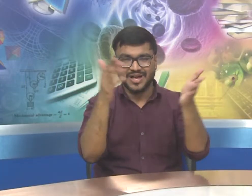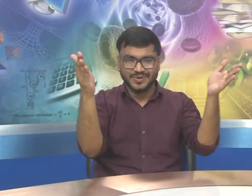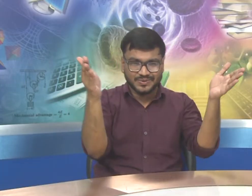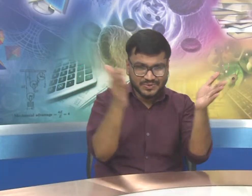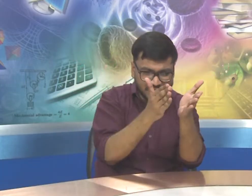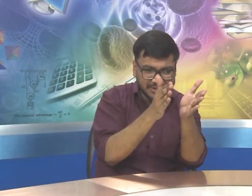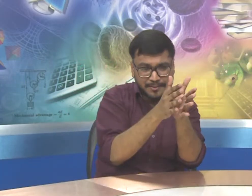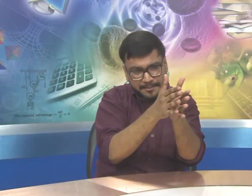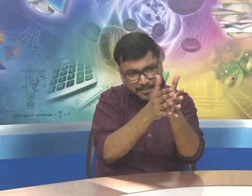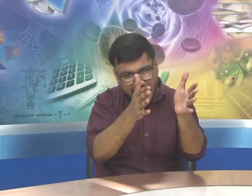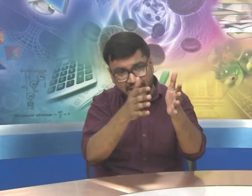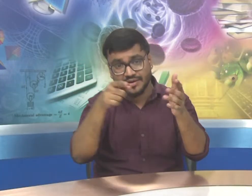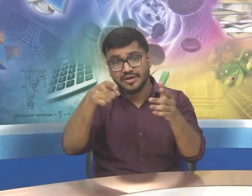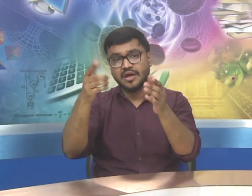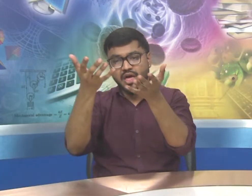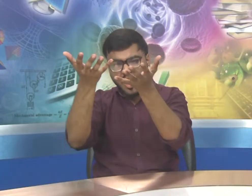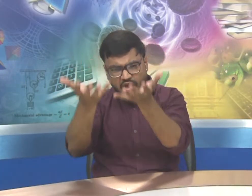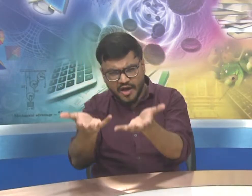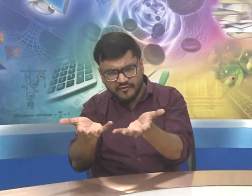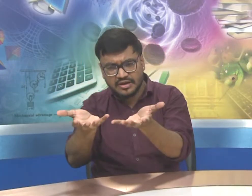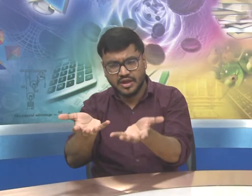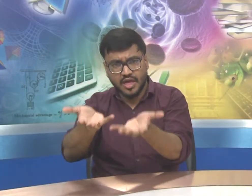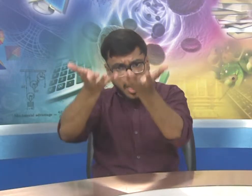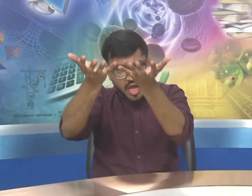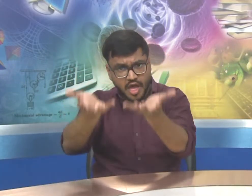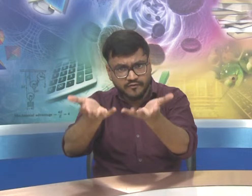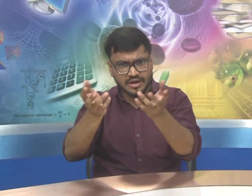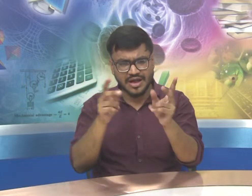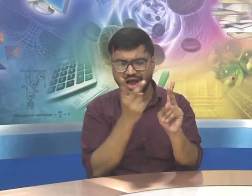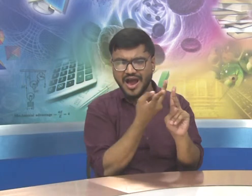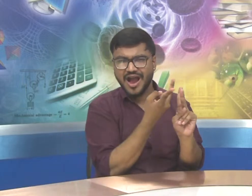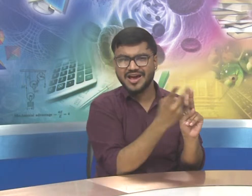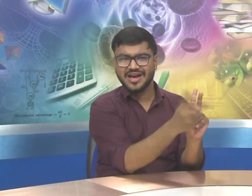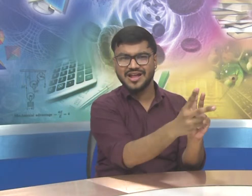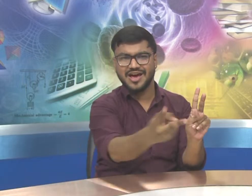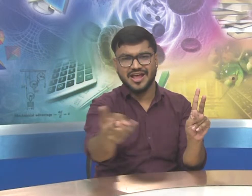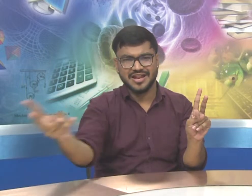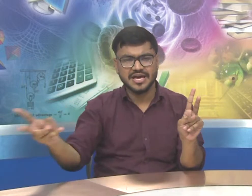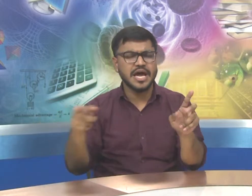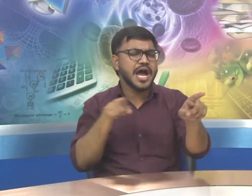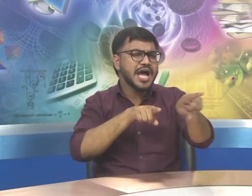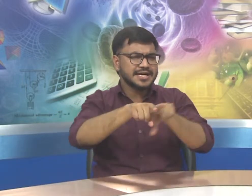Atoms of different elements have different sizes and weights.